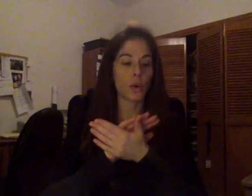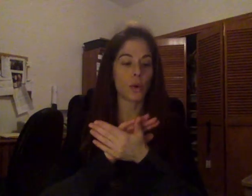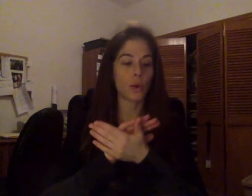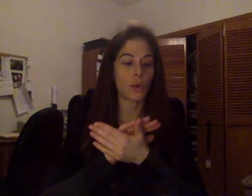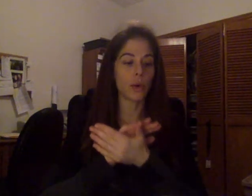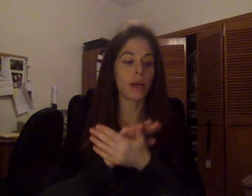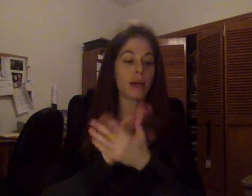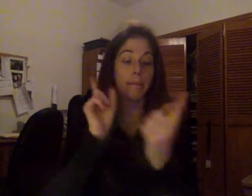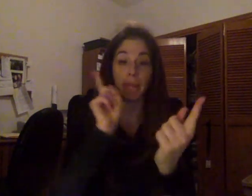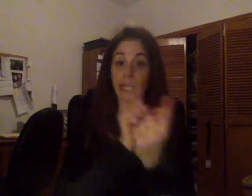So meet,